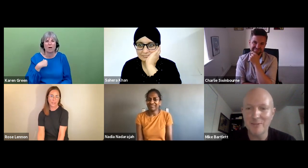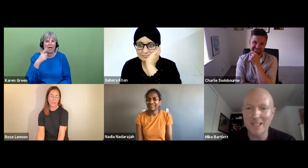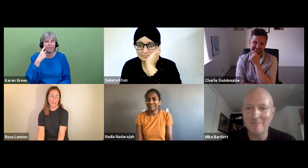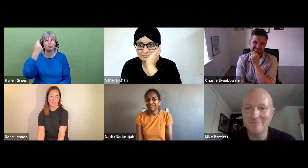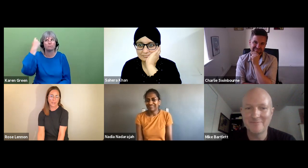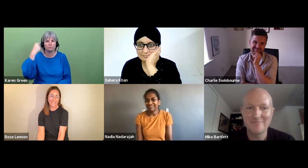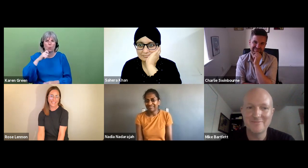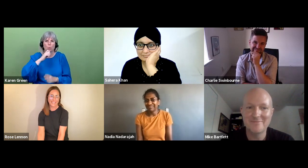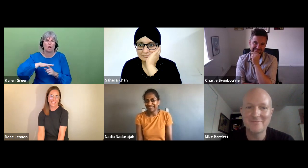me.